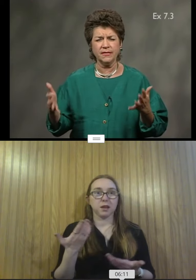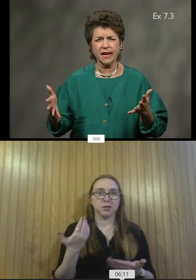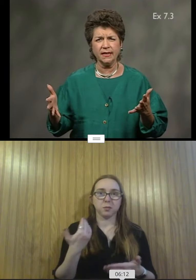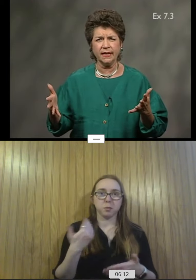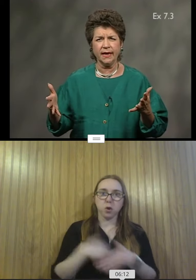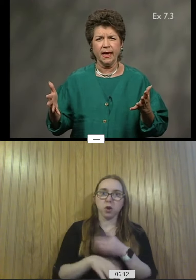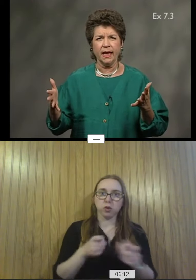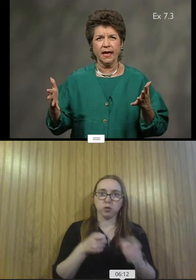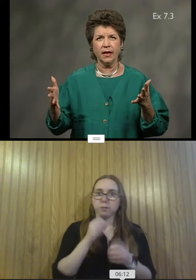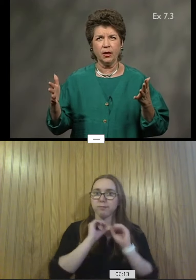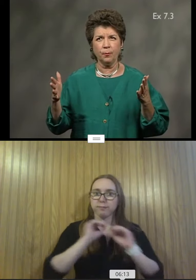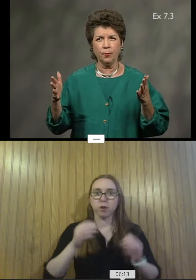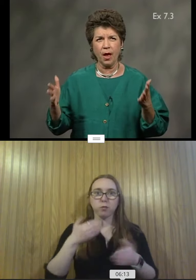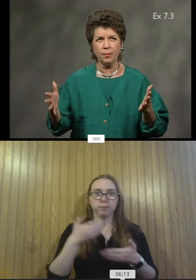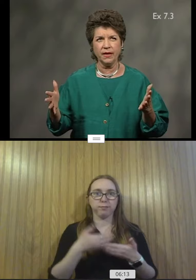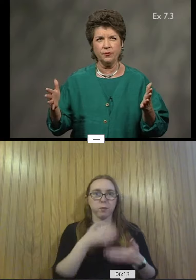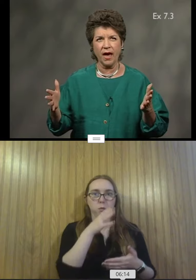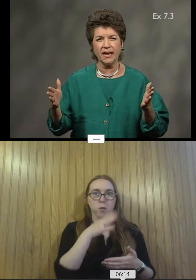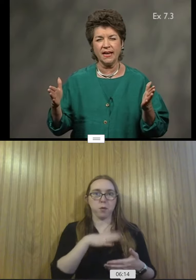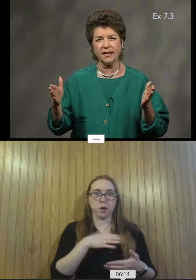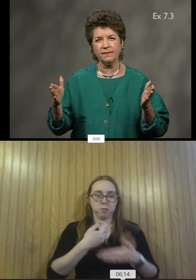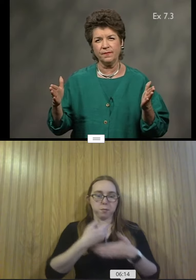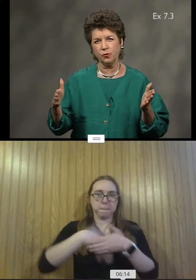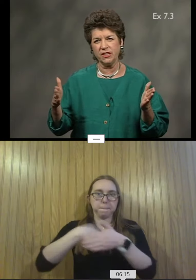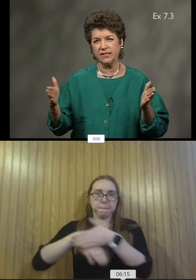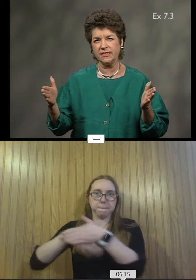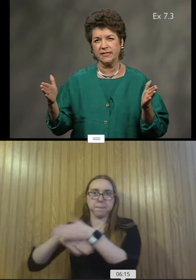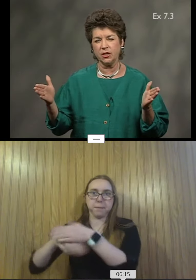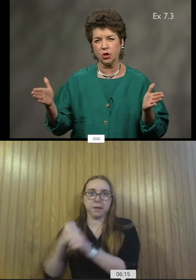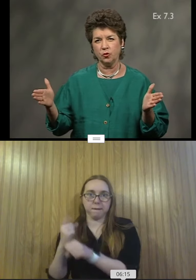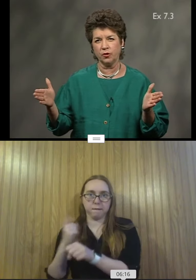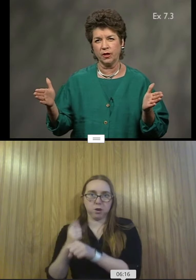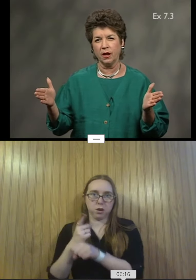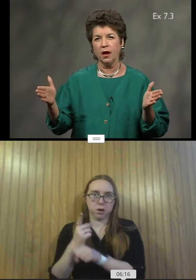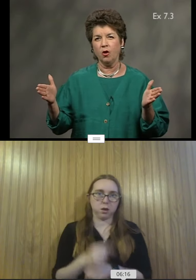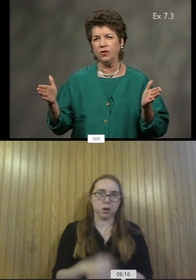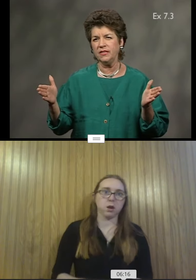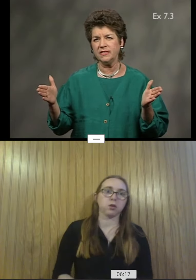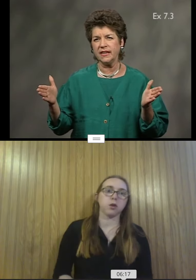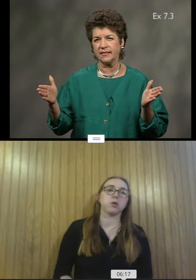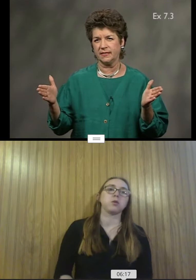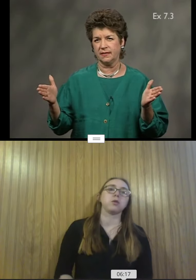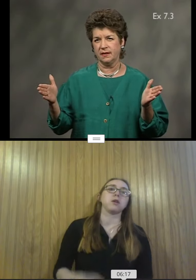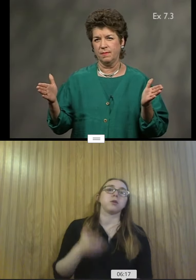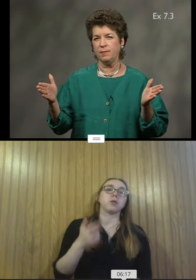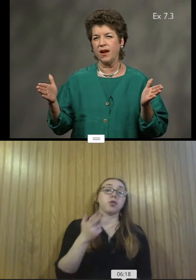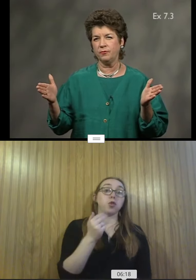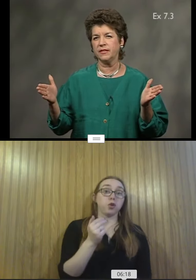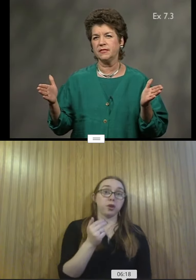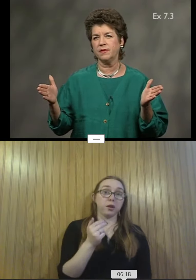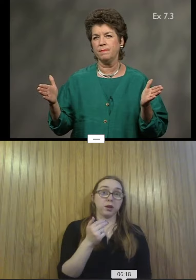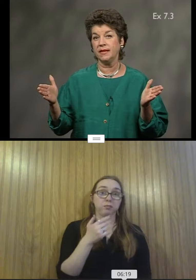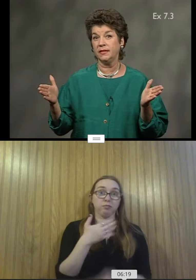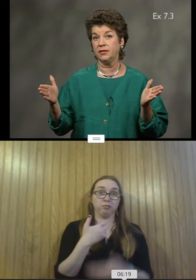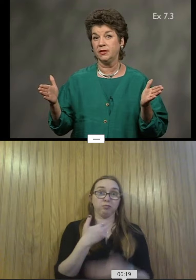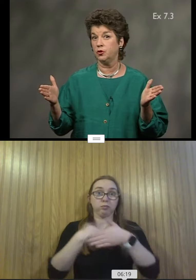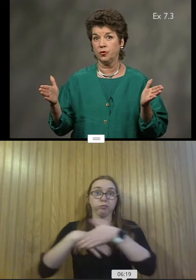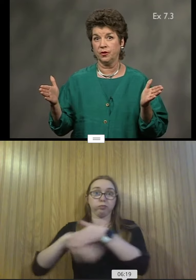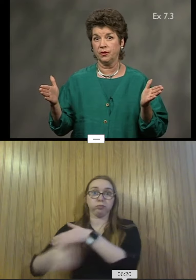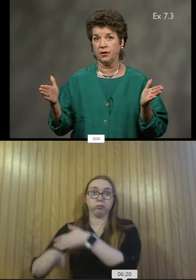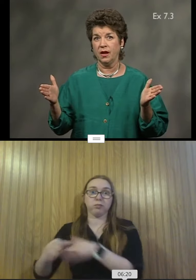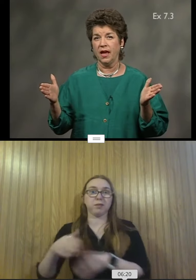But secondly, probably if you had 13 to 16 children, only 6, maybe 5 or 6 of them made it